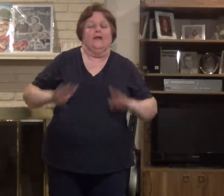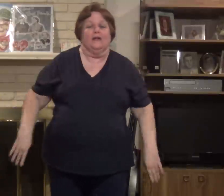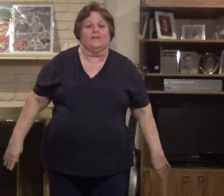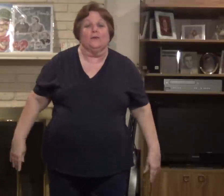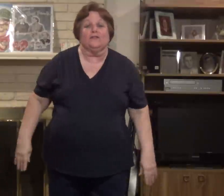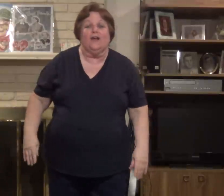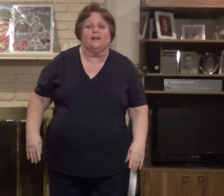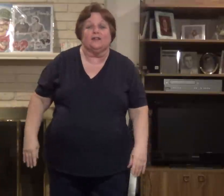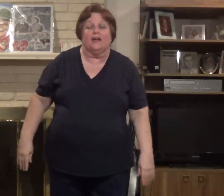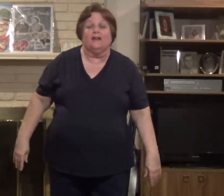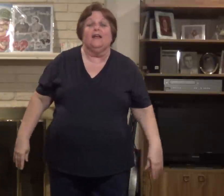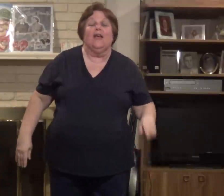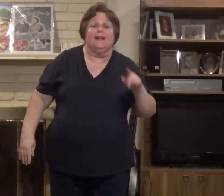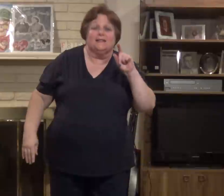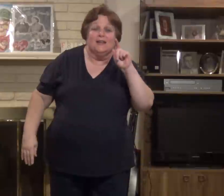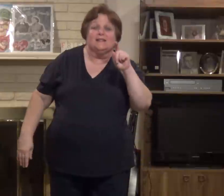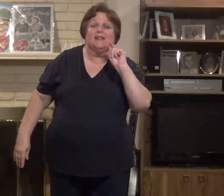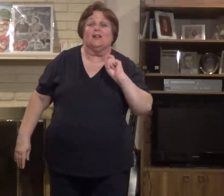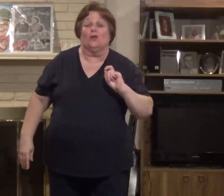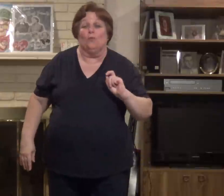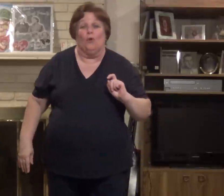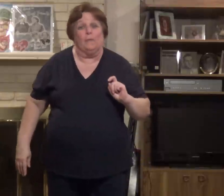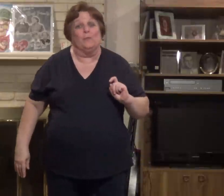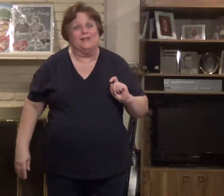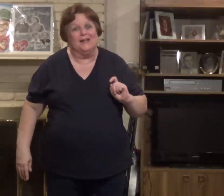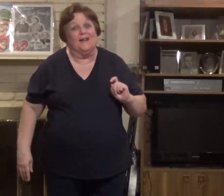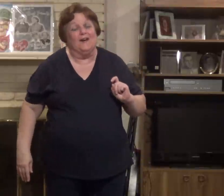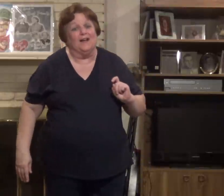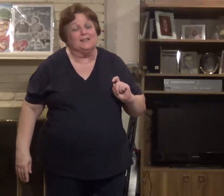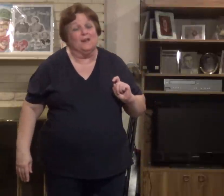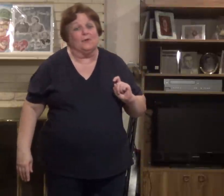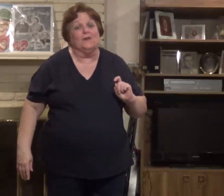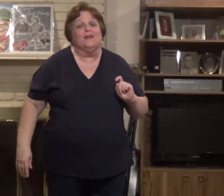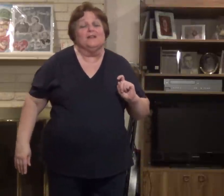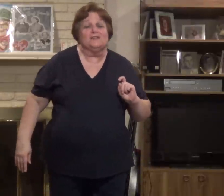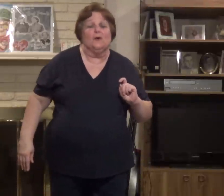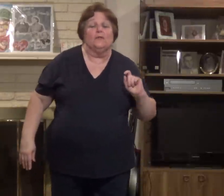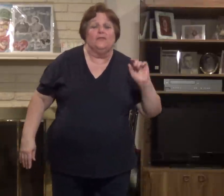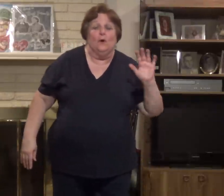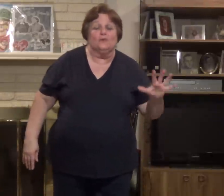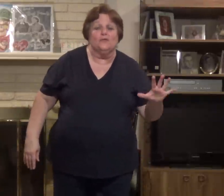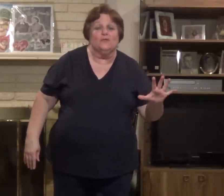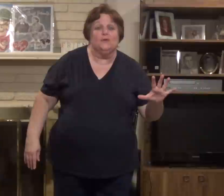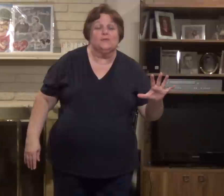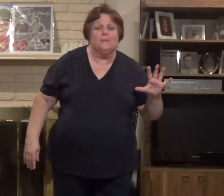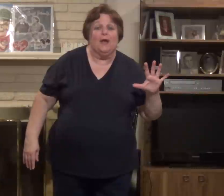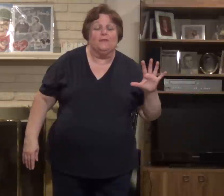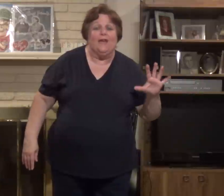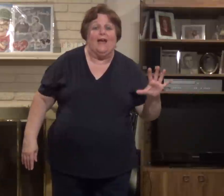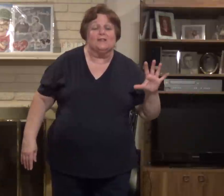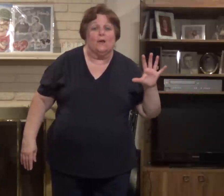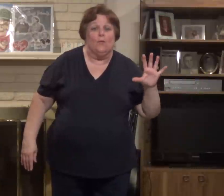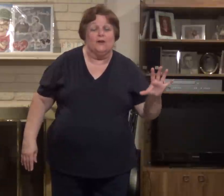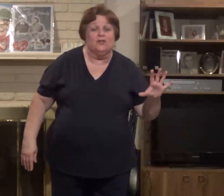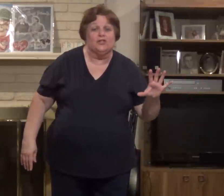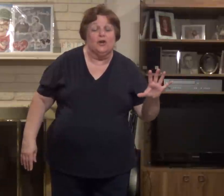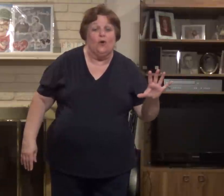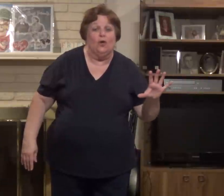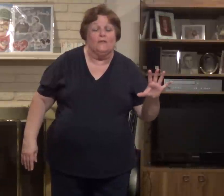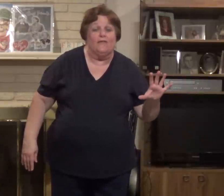And so it's kind of tight and it does get a little warm, and we did have a hot summer. So those are the news about that. So I wanted to share all of